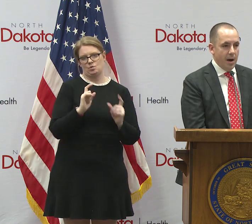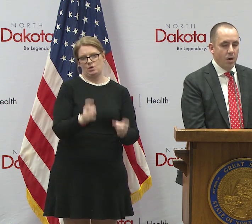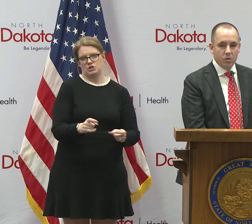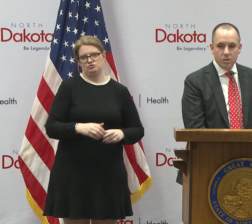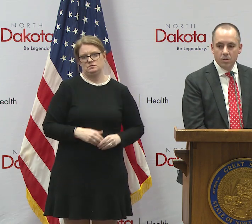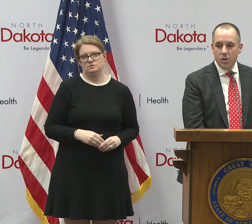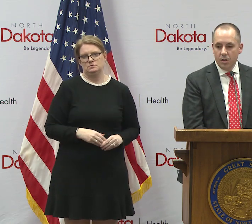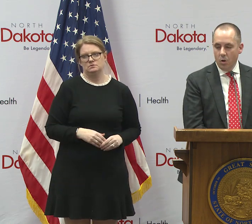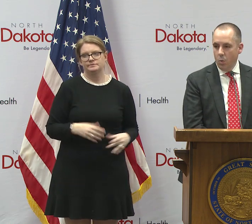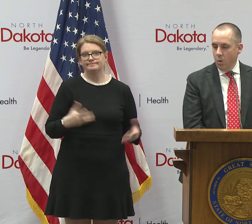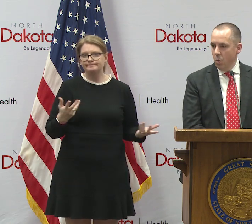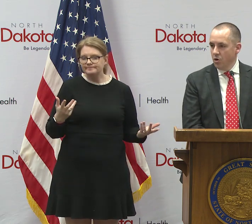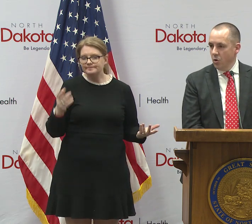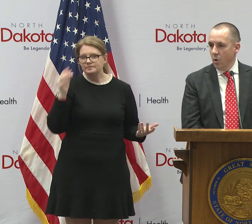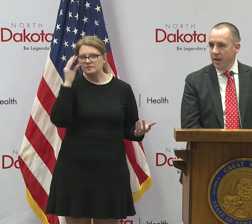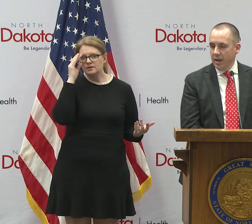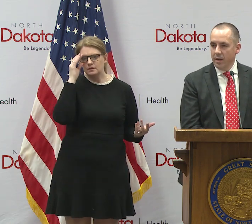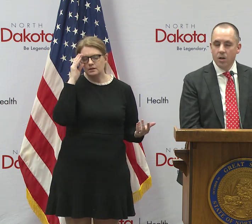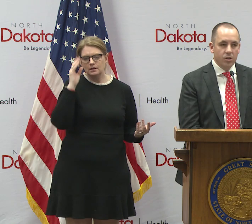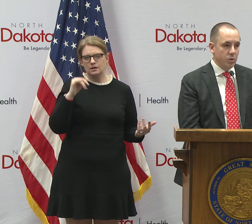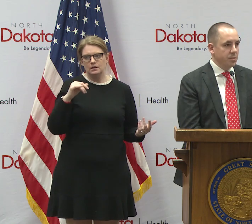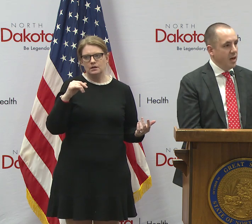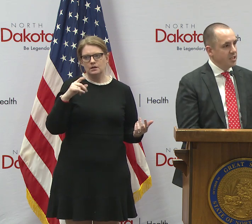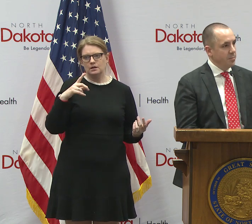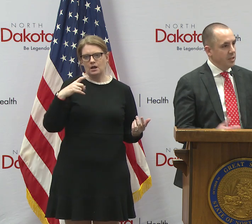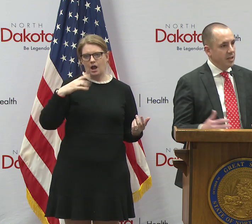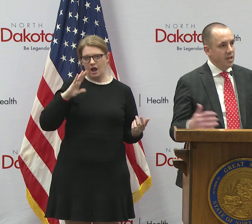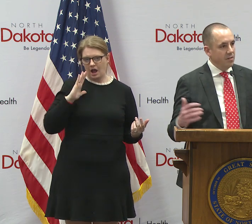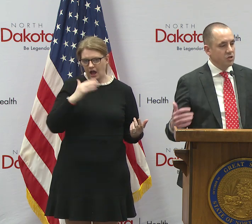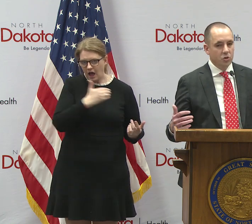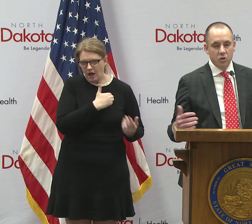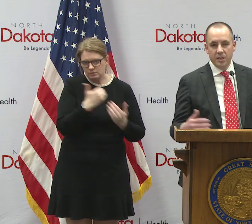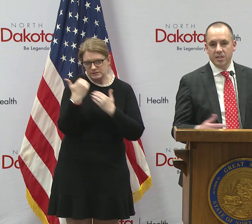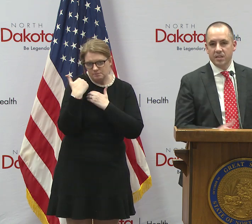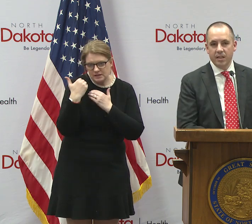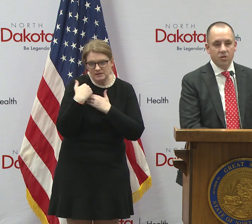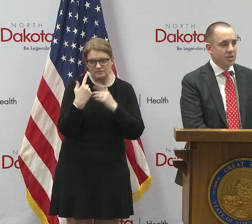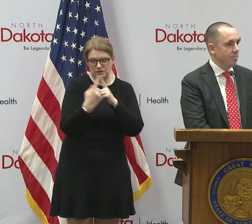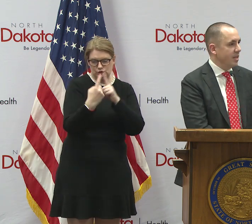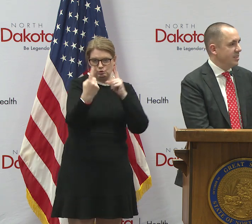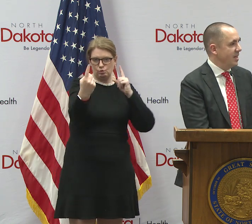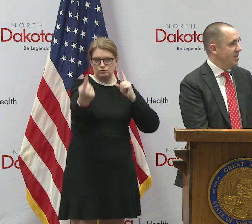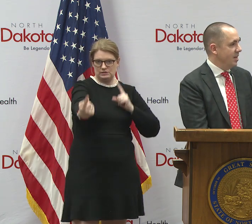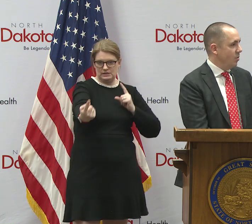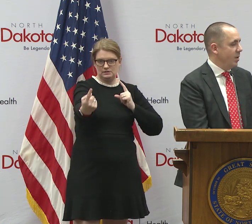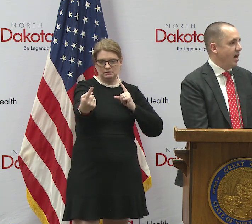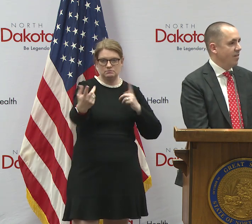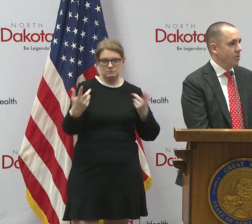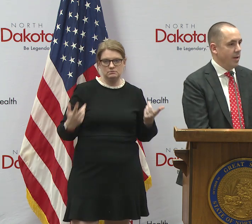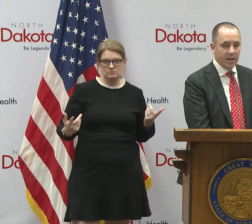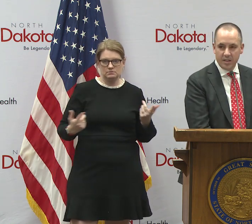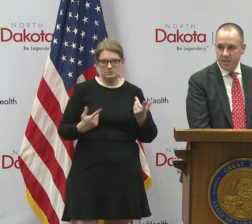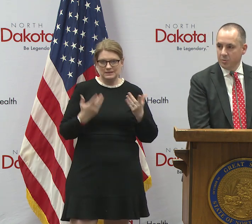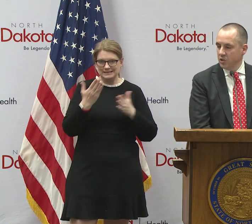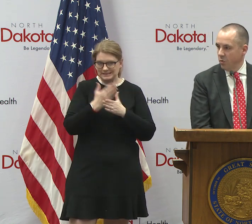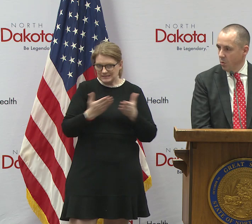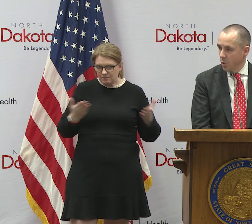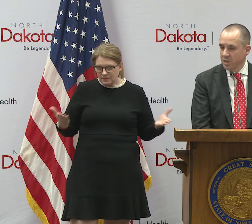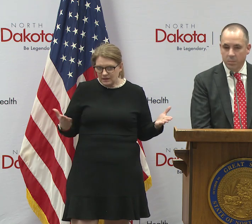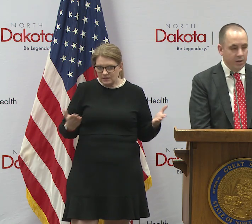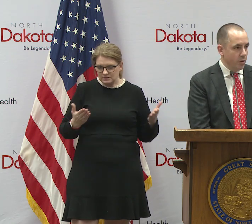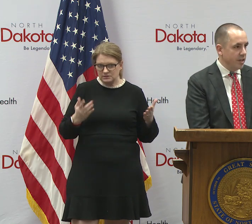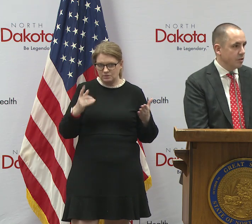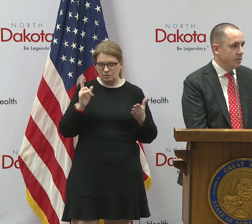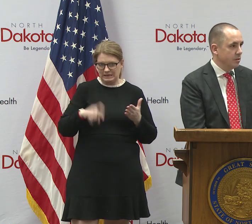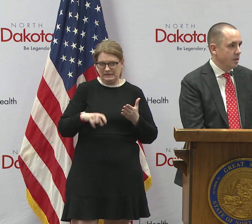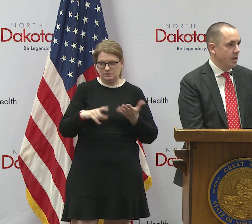think about what we're doing and the responsibility of social distancing, there's some things that I think we have to make exceptions for, and one